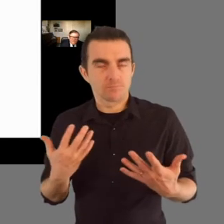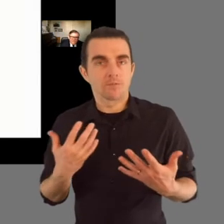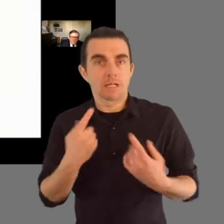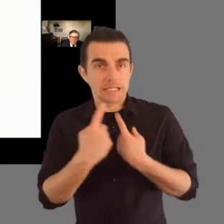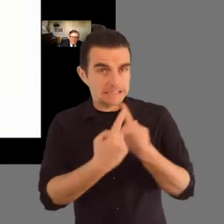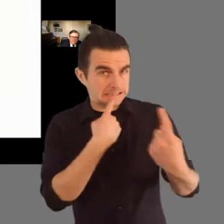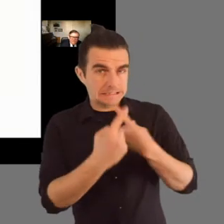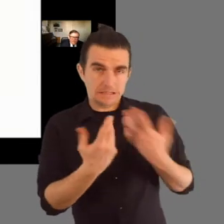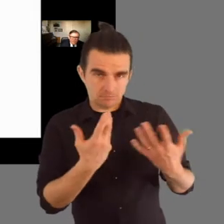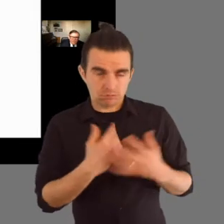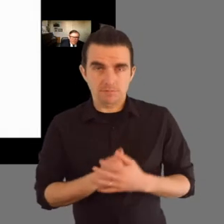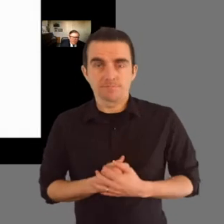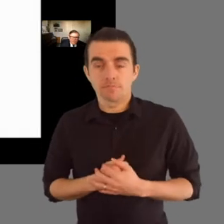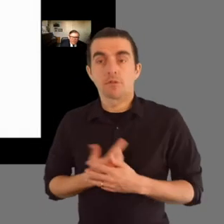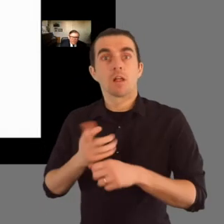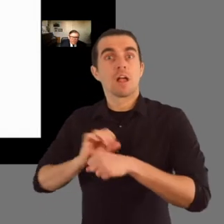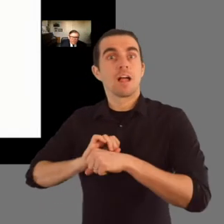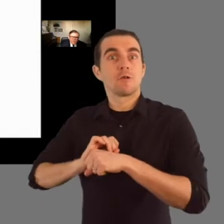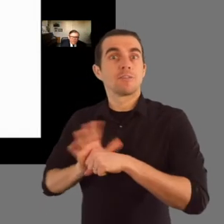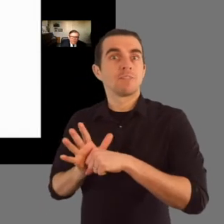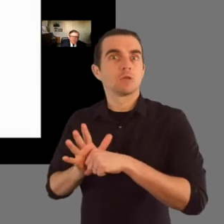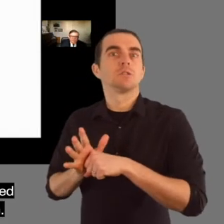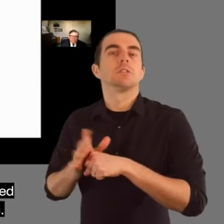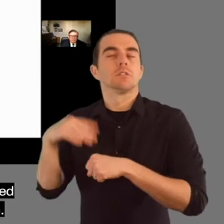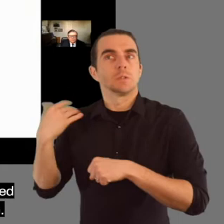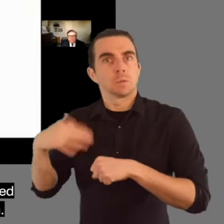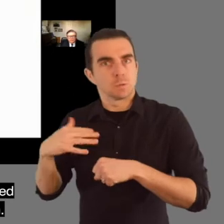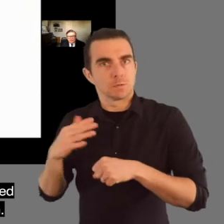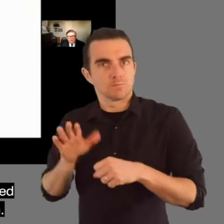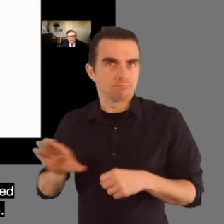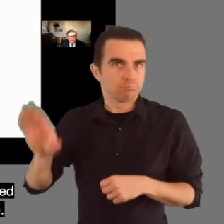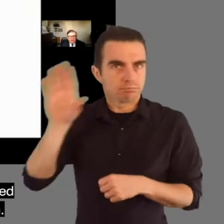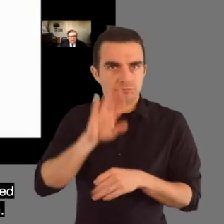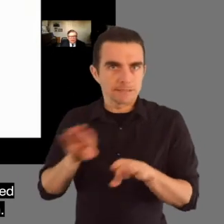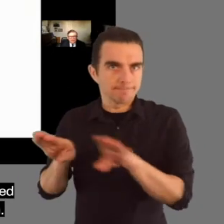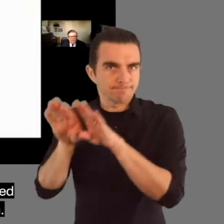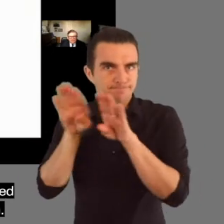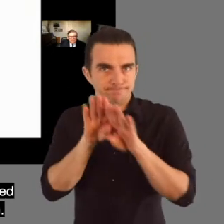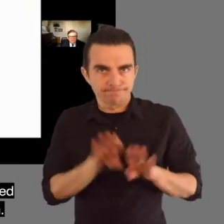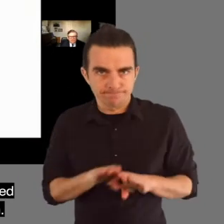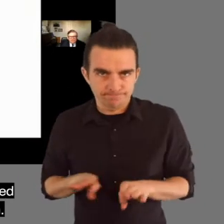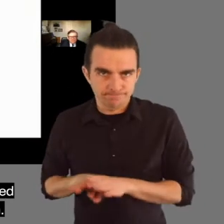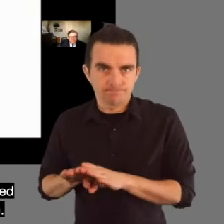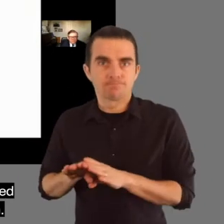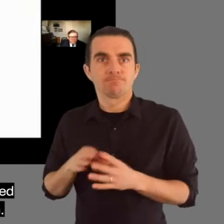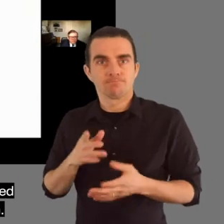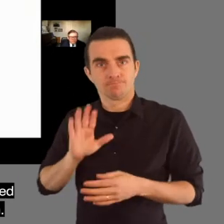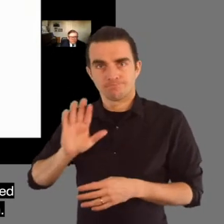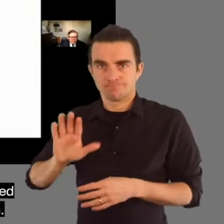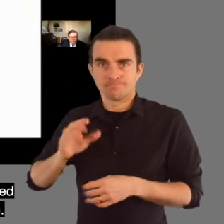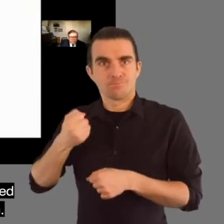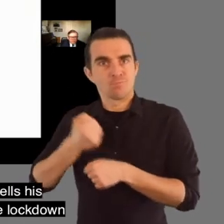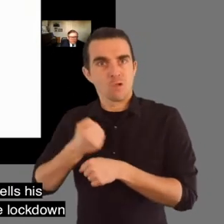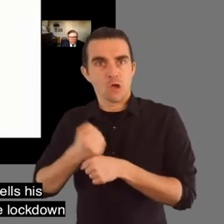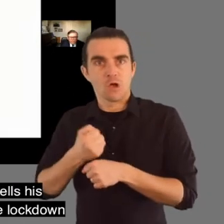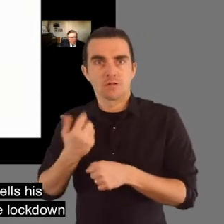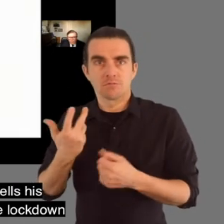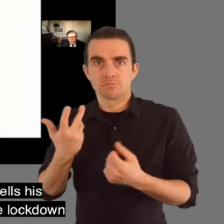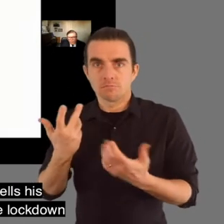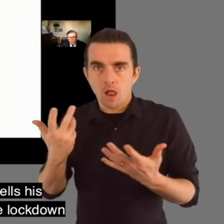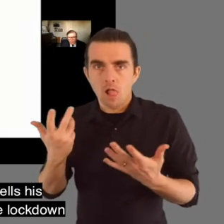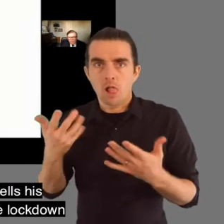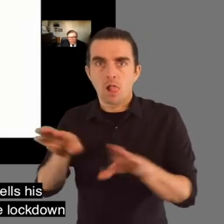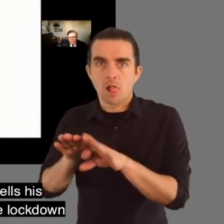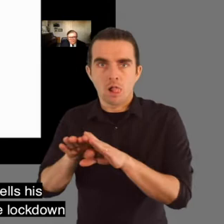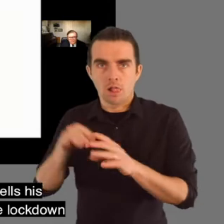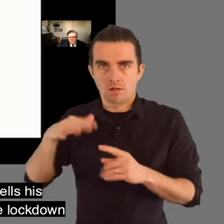But then there was another challenge. The COVID-19 pandemic led to a nationwide lockdown. The local market where